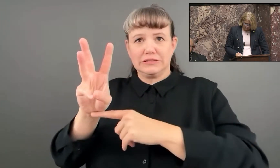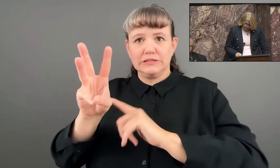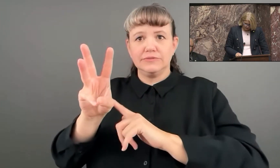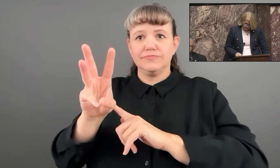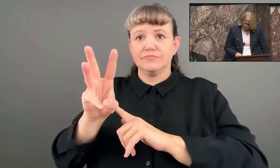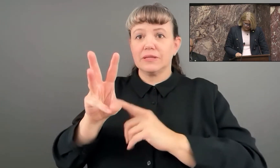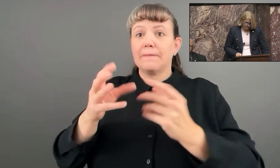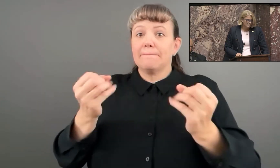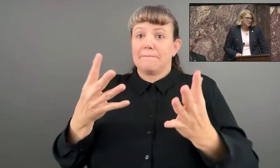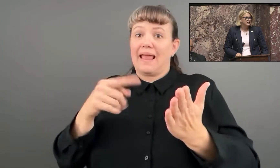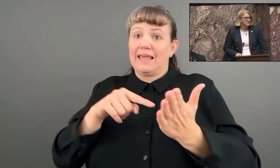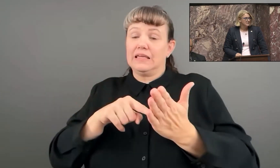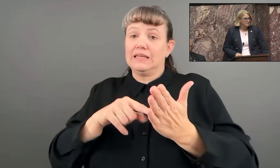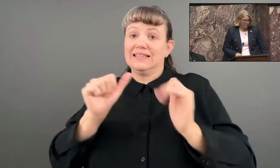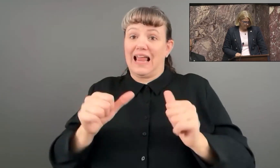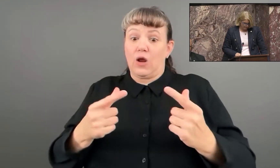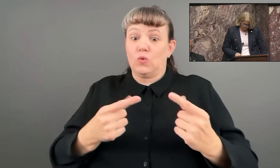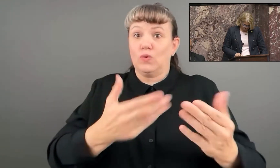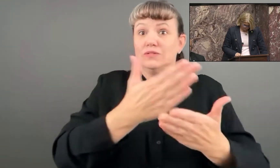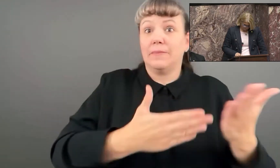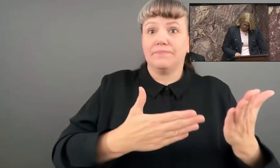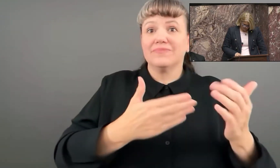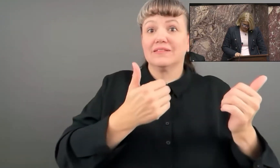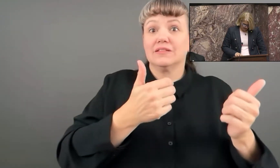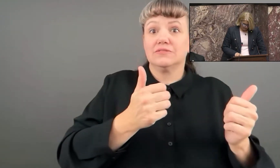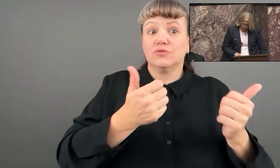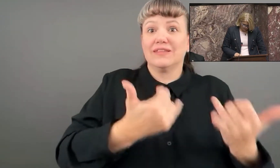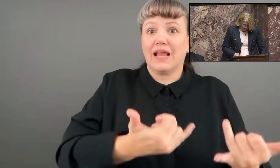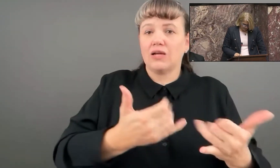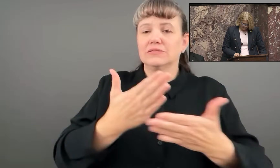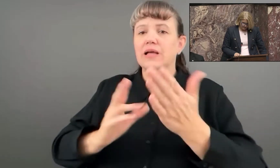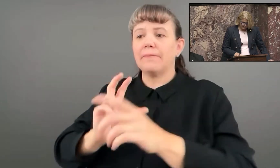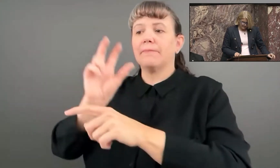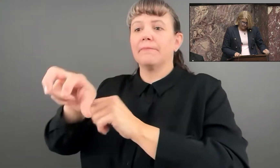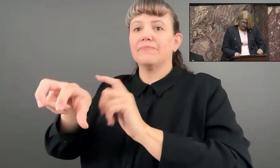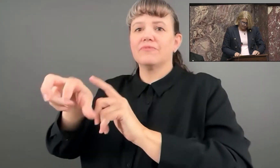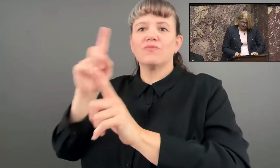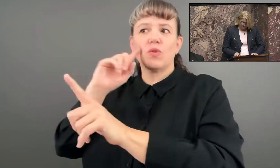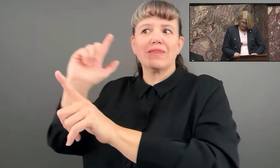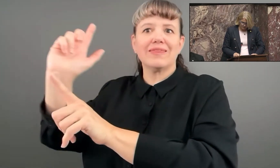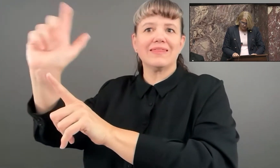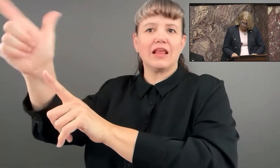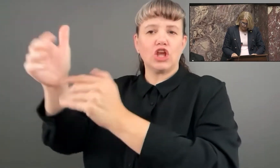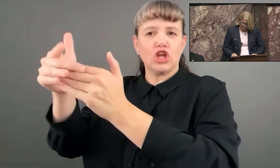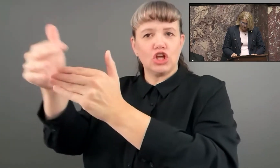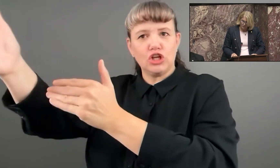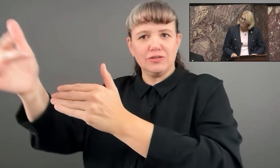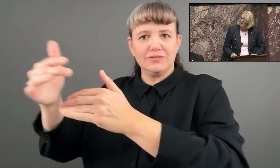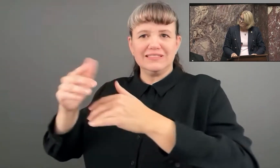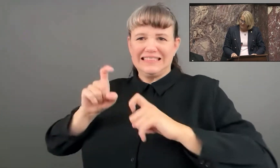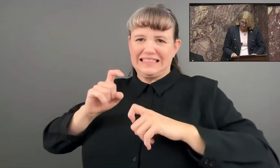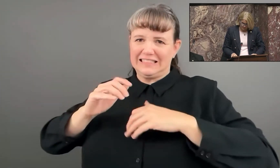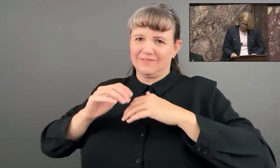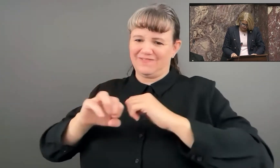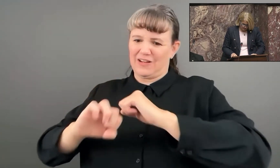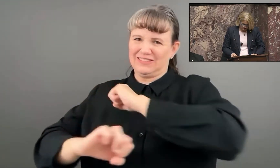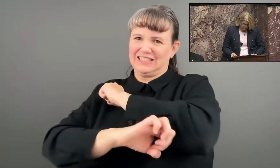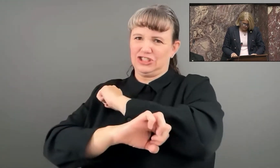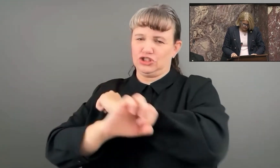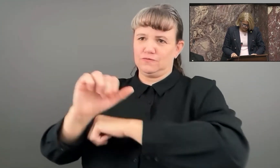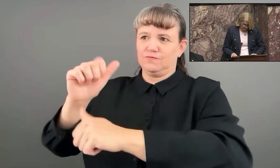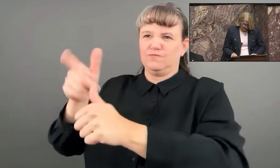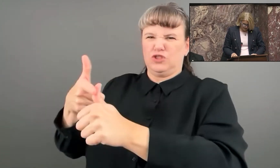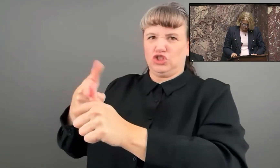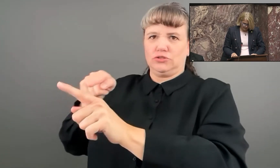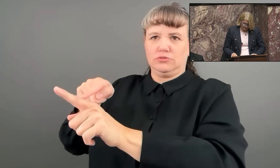for longer-term solutions to these problems. I would also like to extend my gratitude to my fellow committee members for